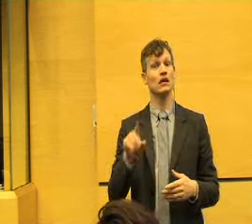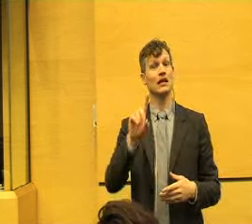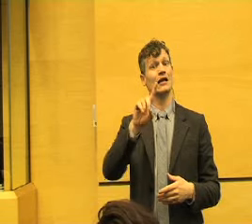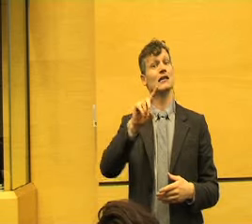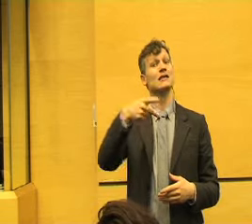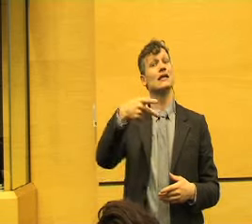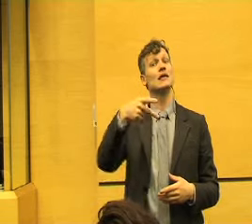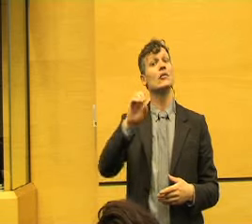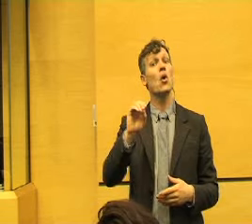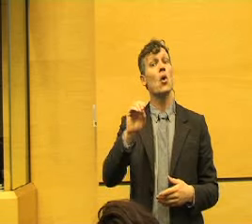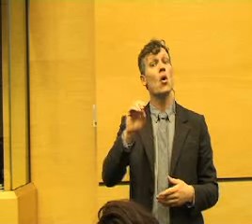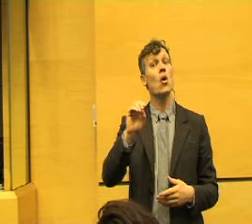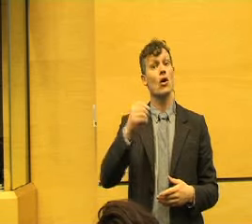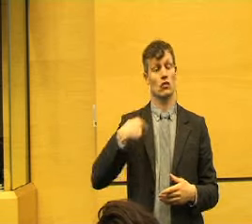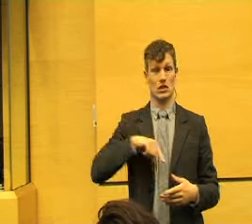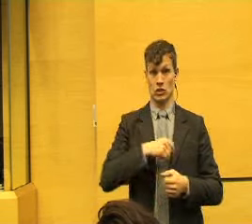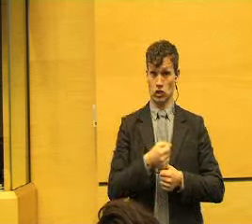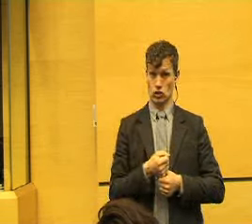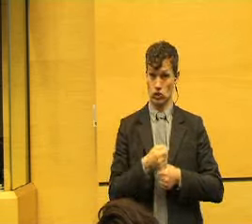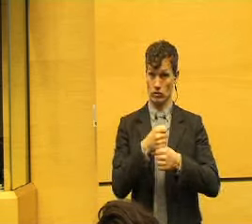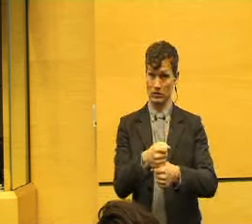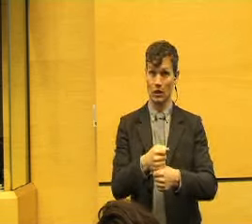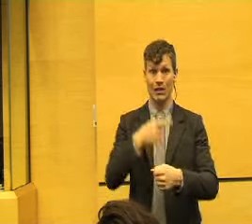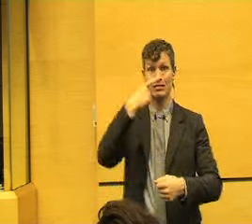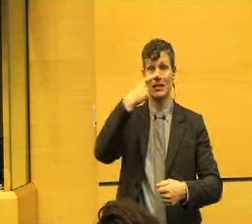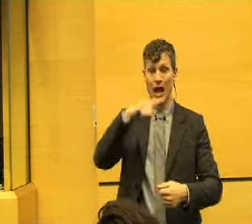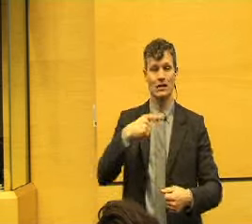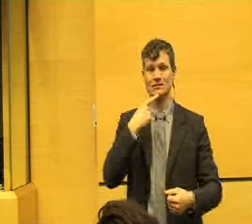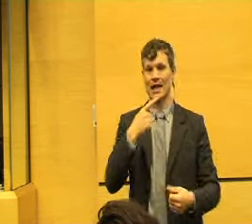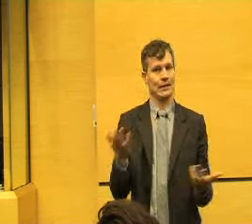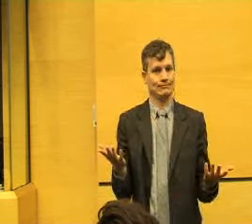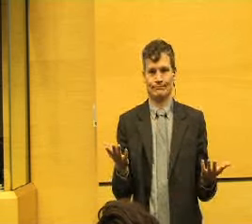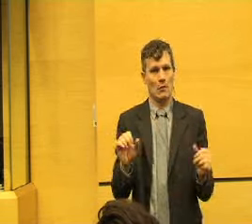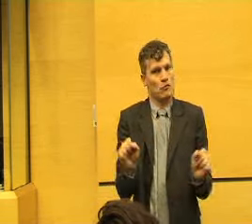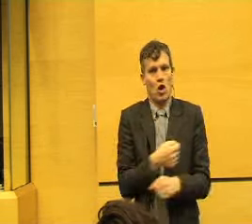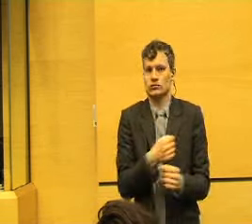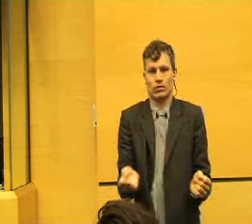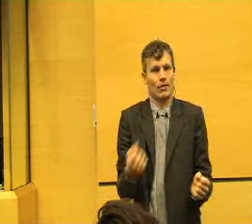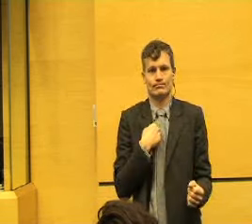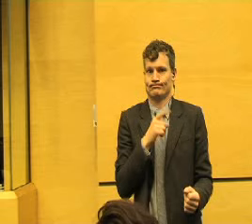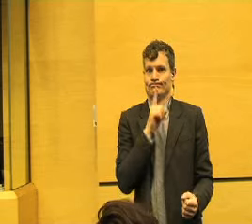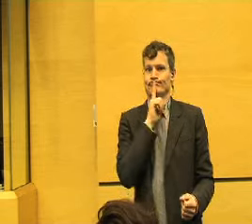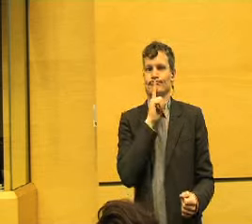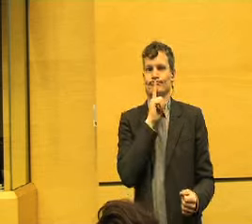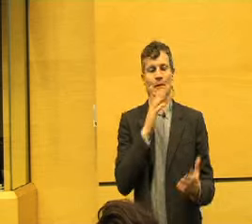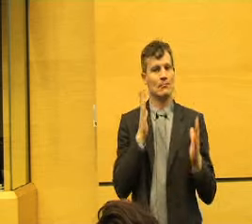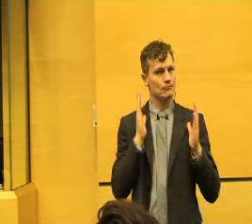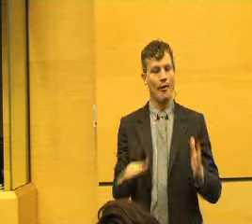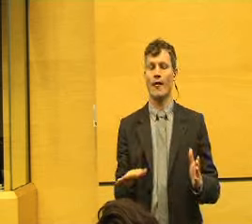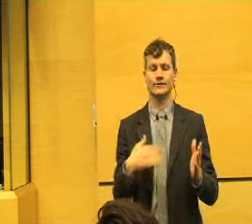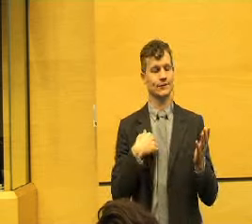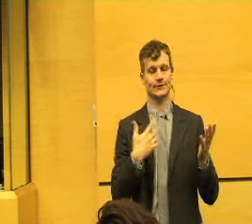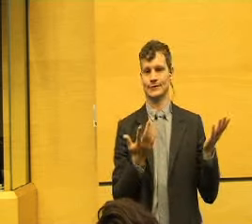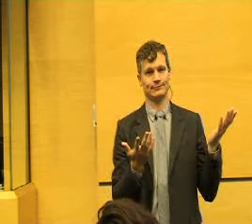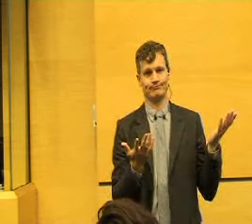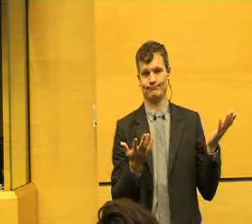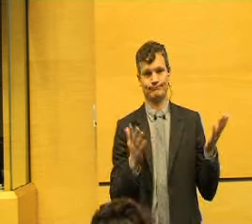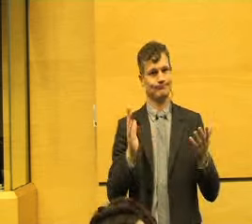of persons with disabilities from Thailand feel that we must voice our serious disapproval to such an